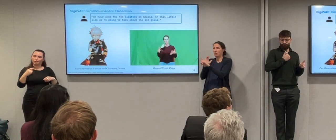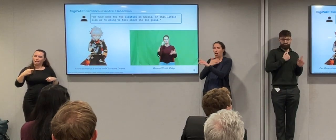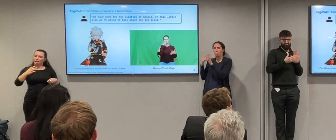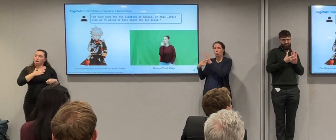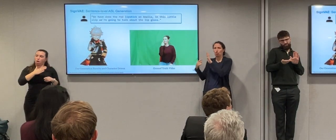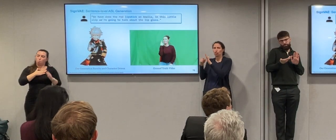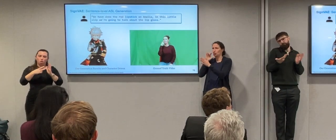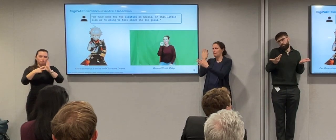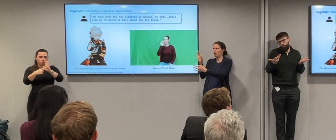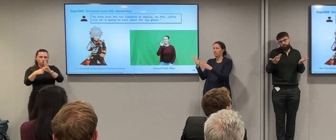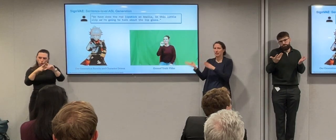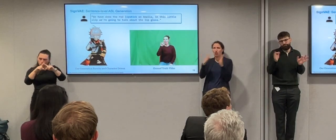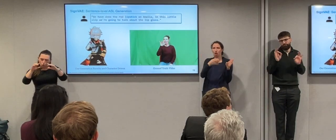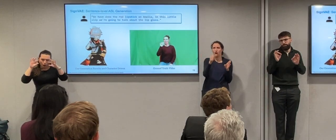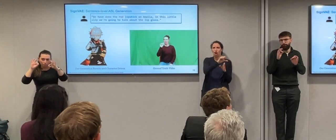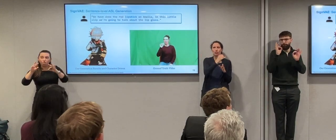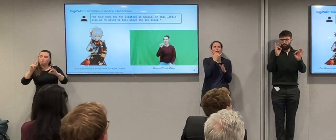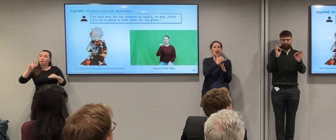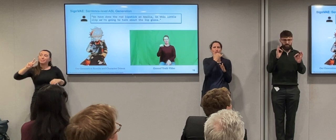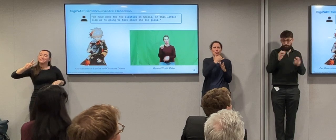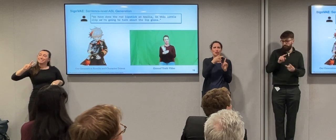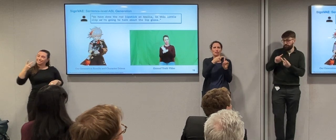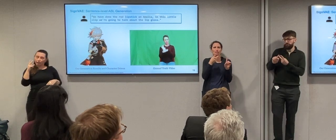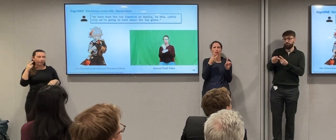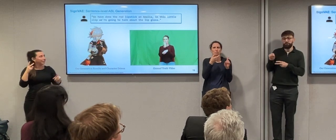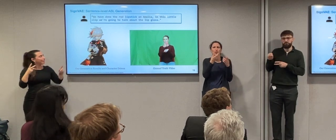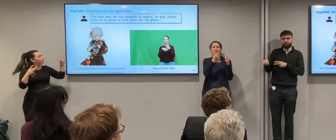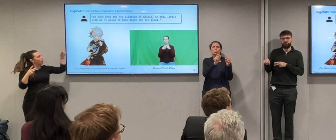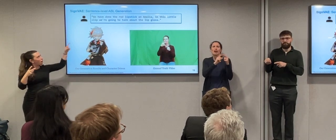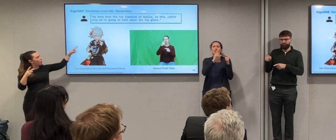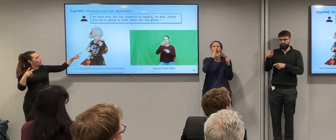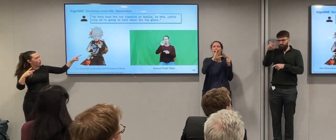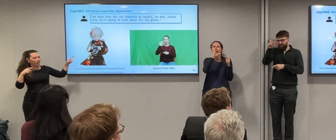perfect. But the second one comes from trying to animate this